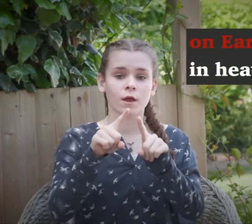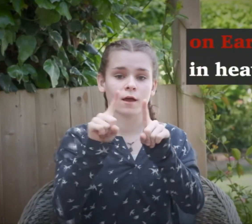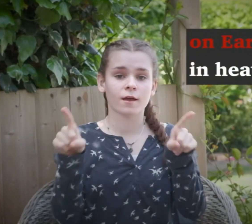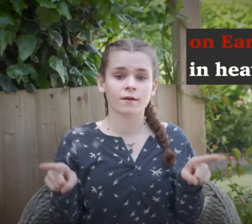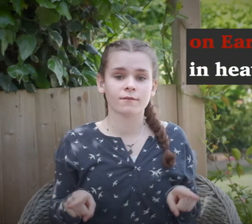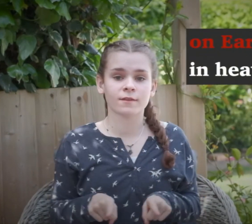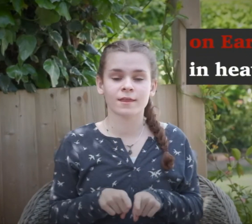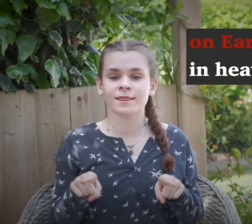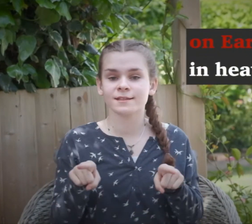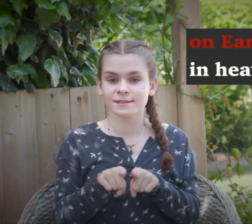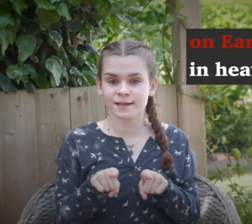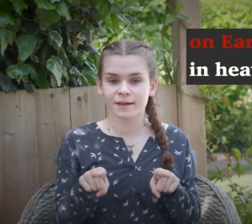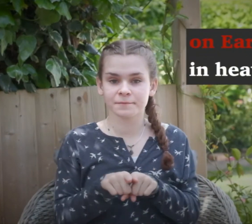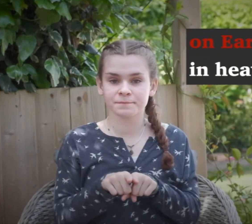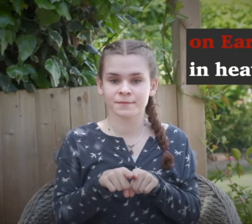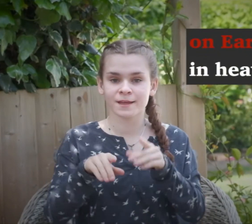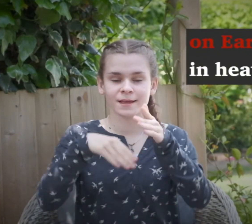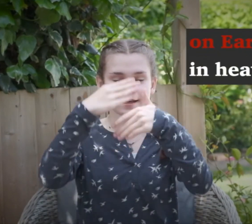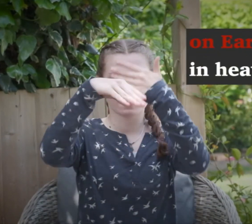earth as in heaven.